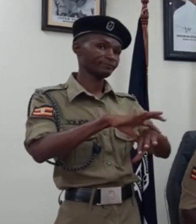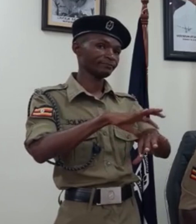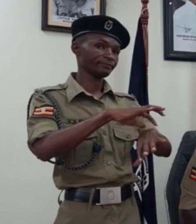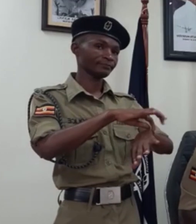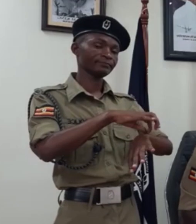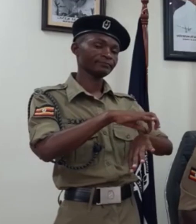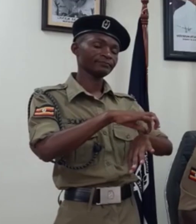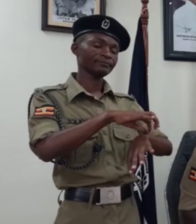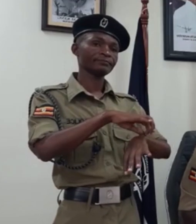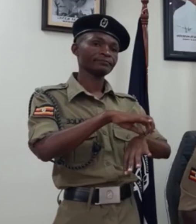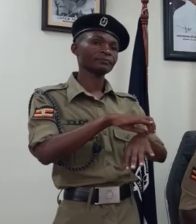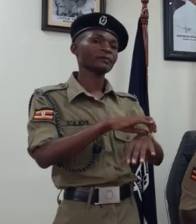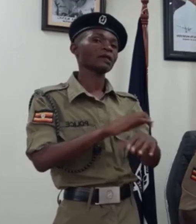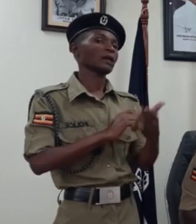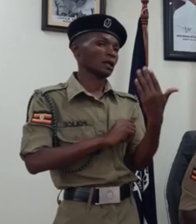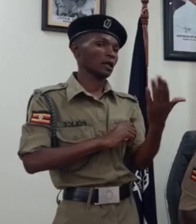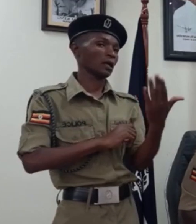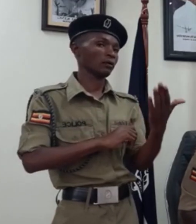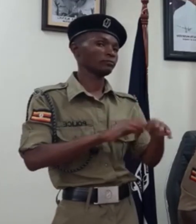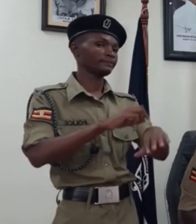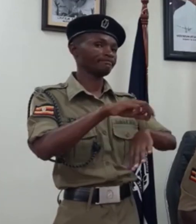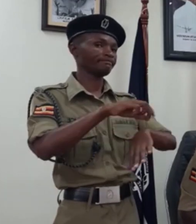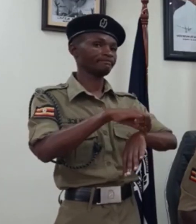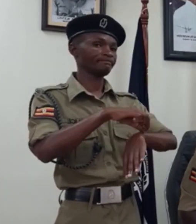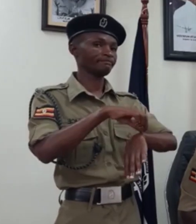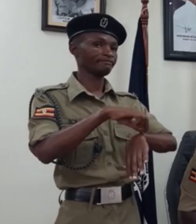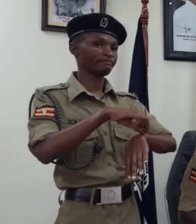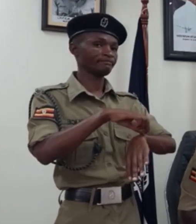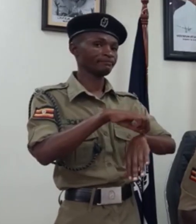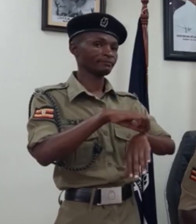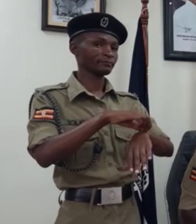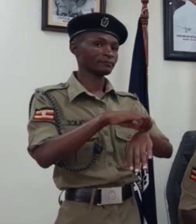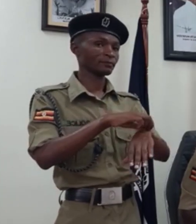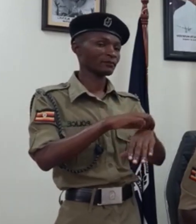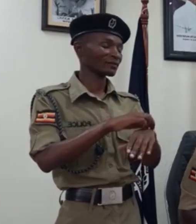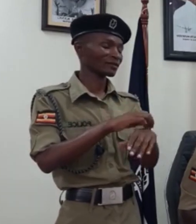ekisago ku kakongovule